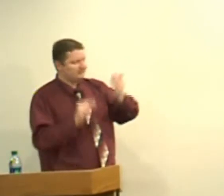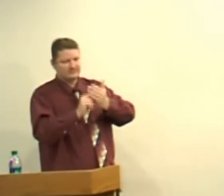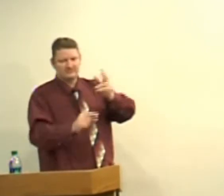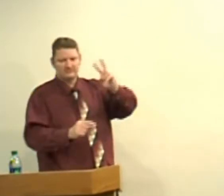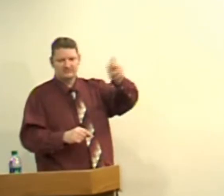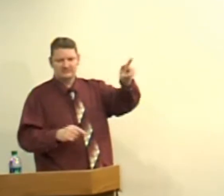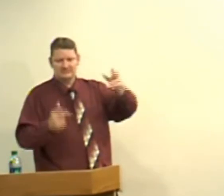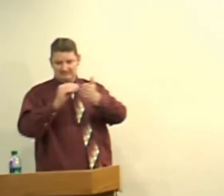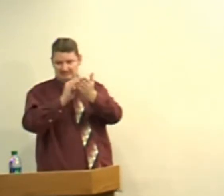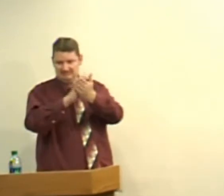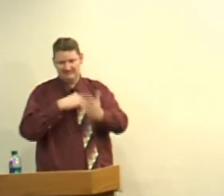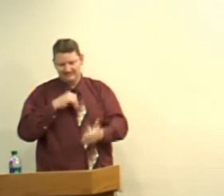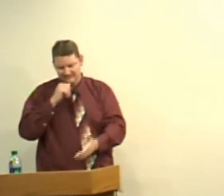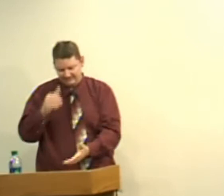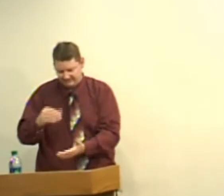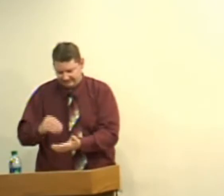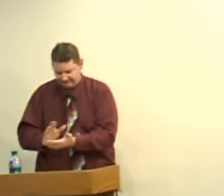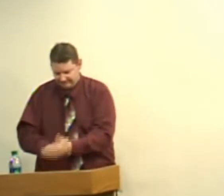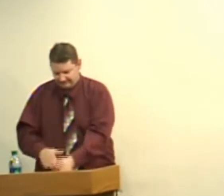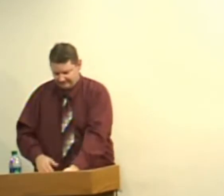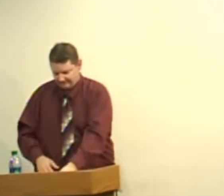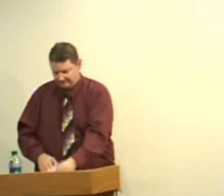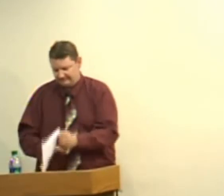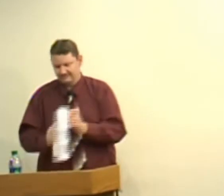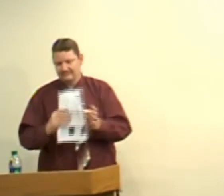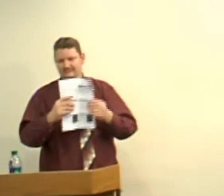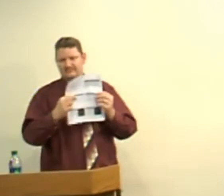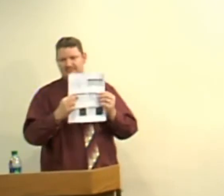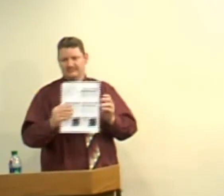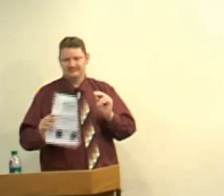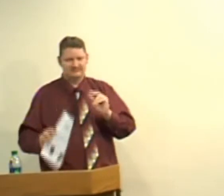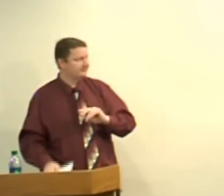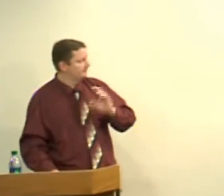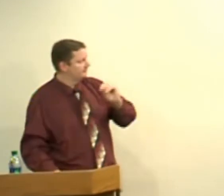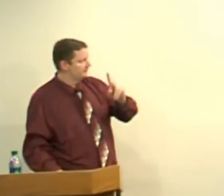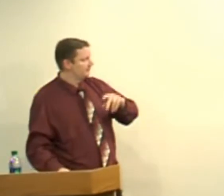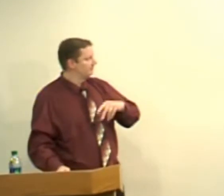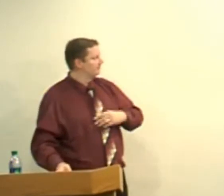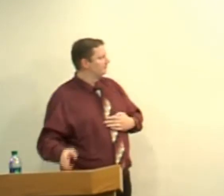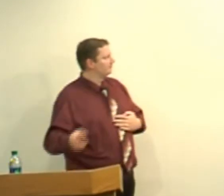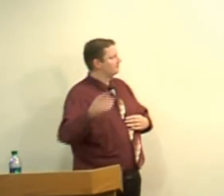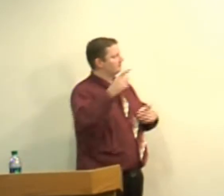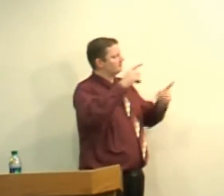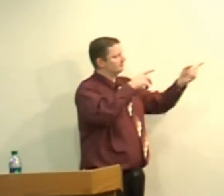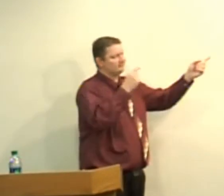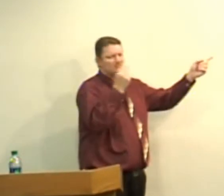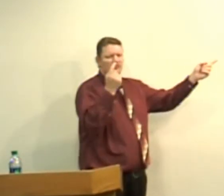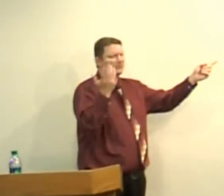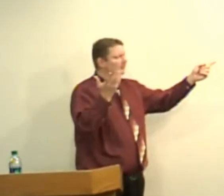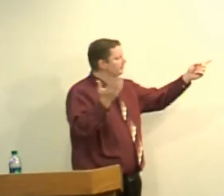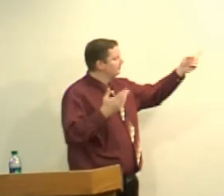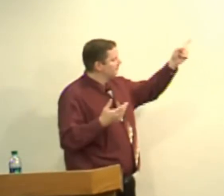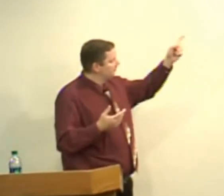chapter 15, verse 22, speaks,